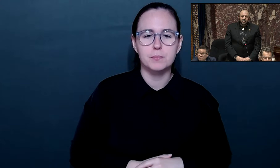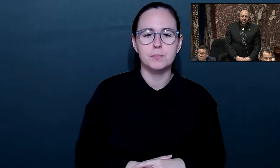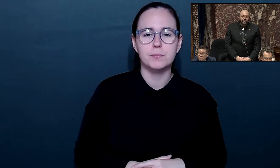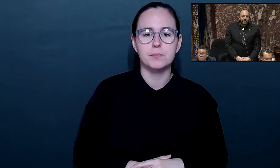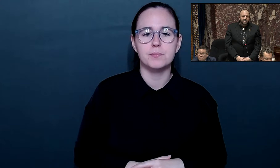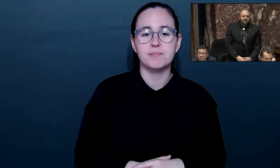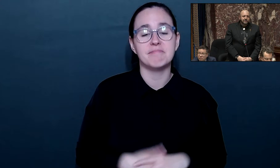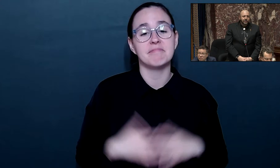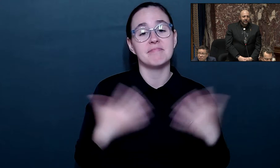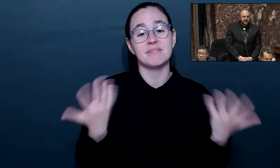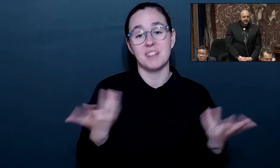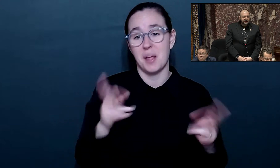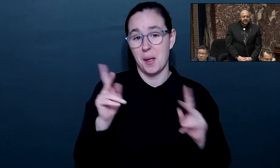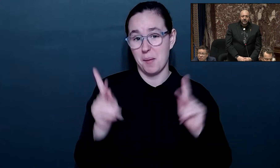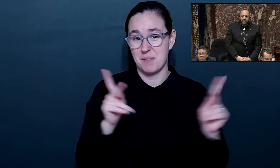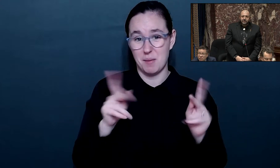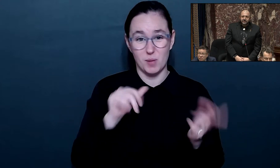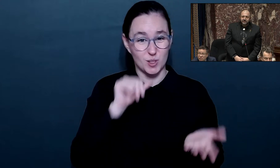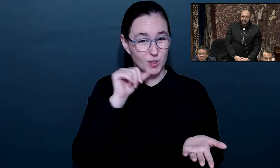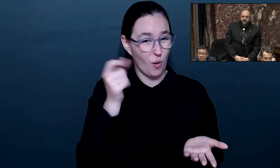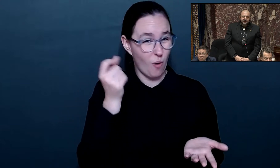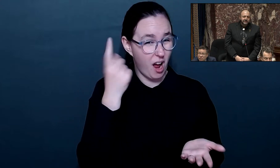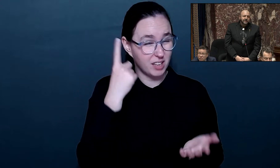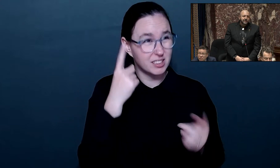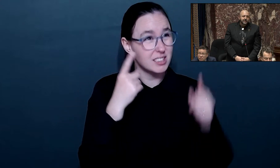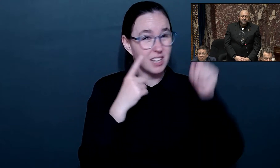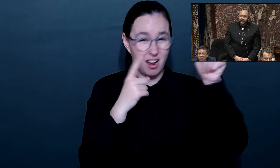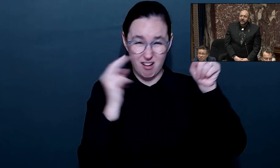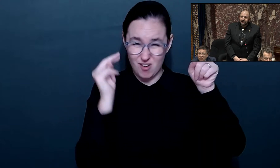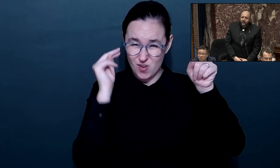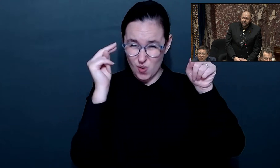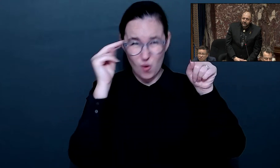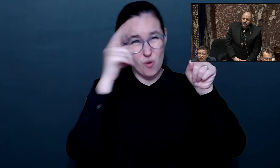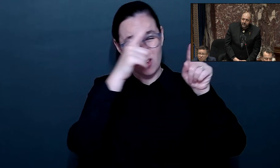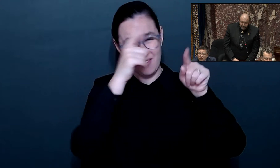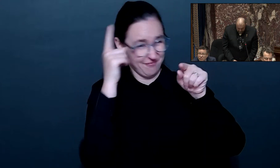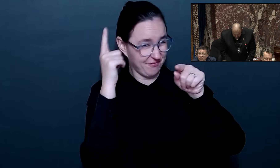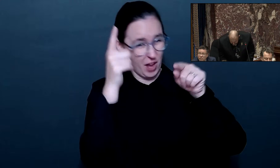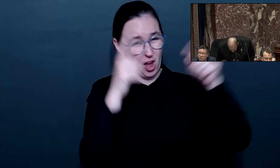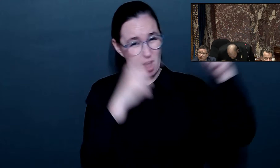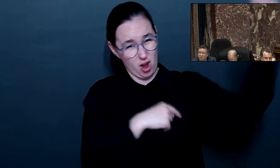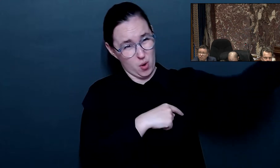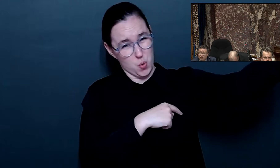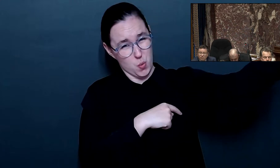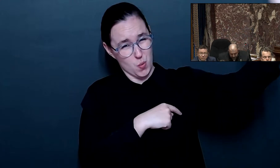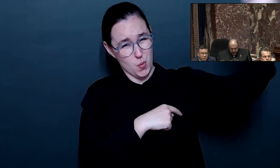from the north when it comes to politics, that it's not always an easy feat. So thank you very much, Gord.